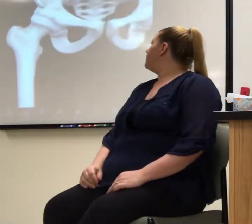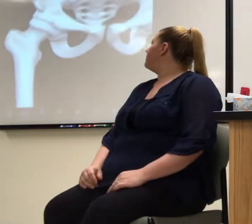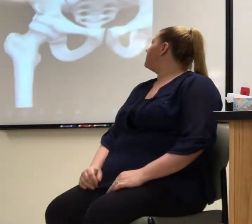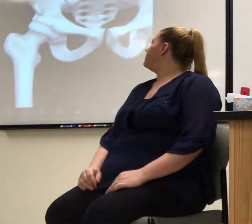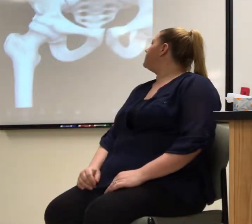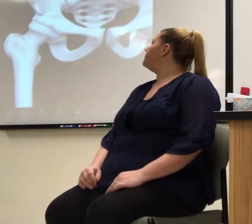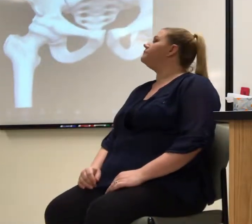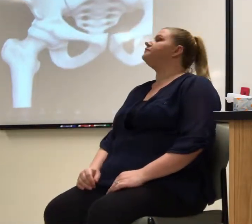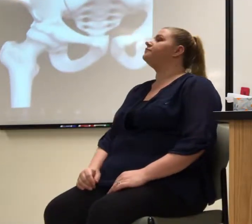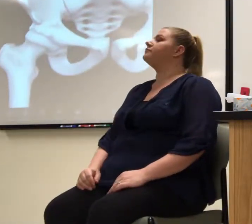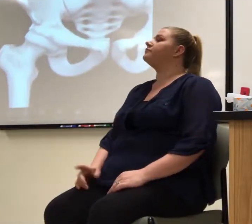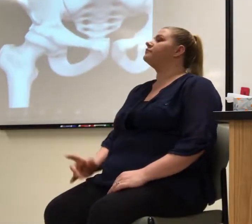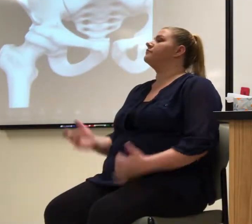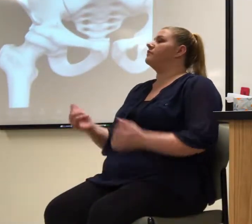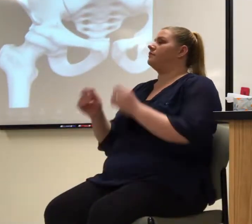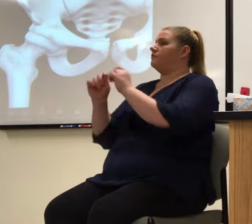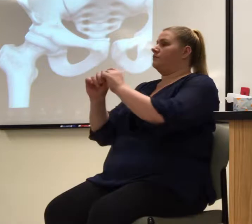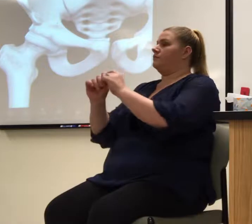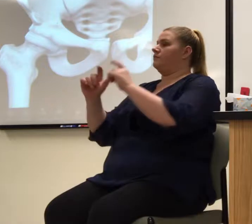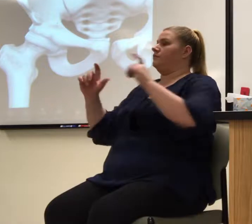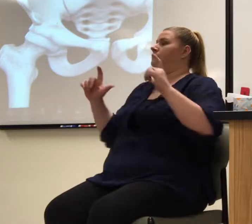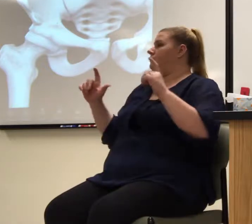So I'm going to zoom in on the hip joint right there.